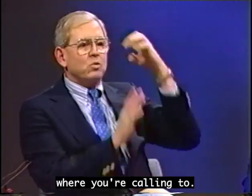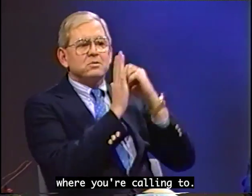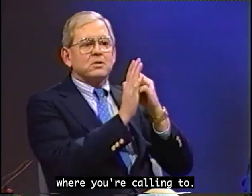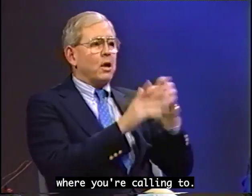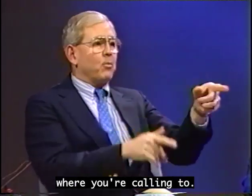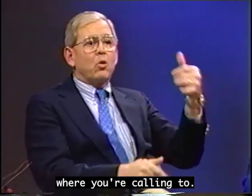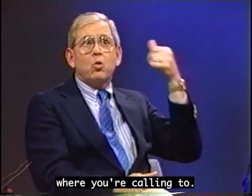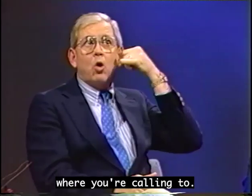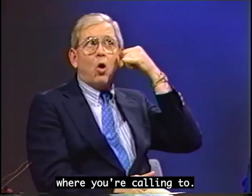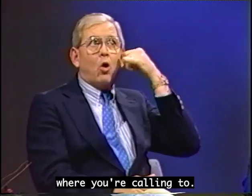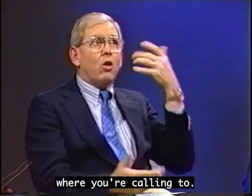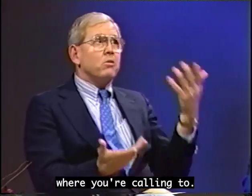you're calling to.